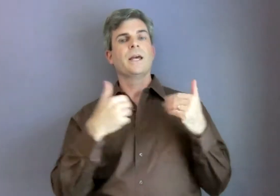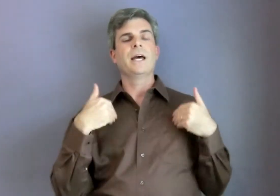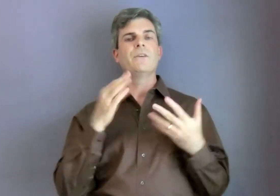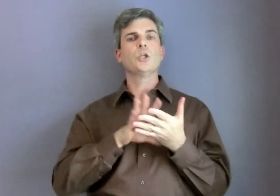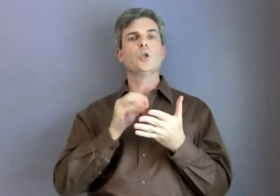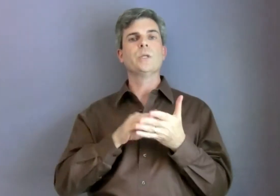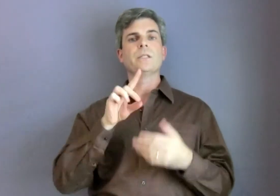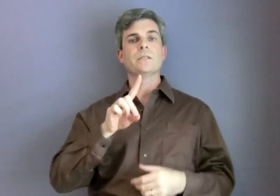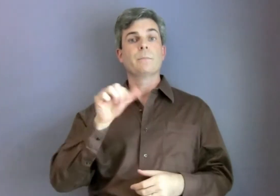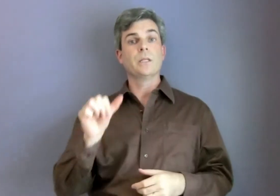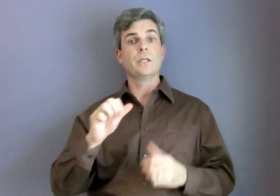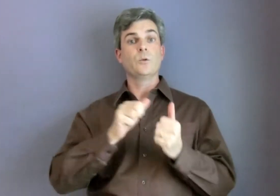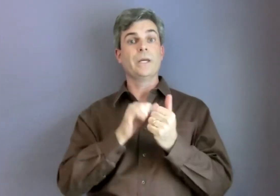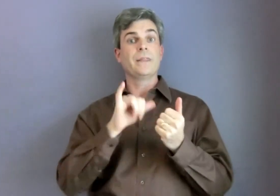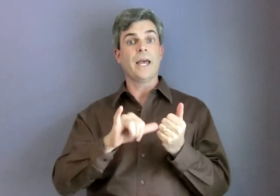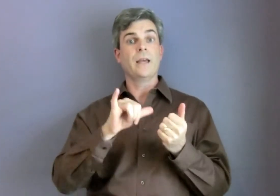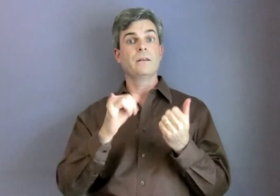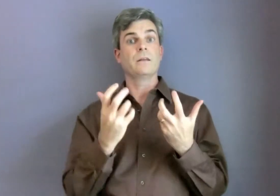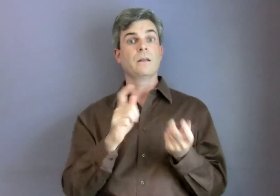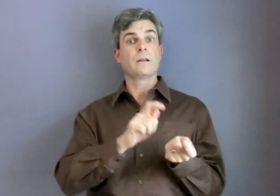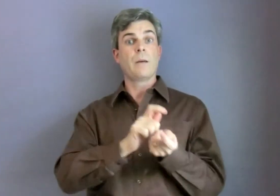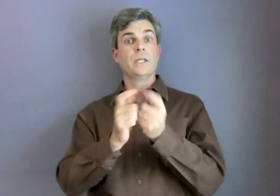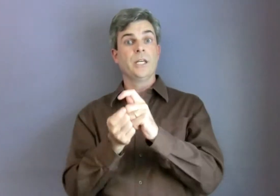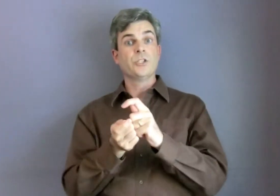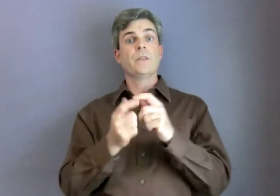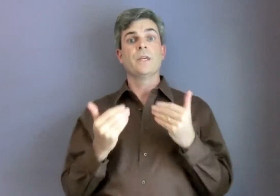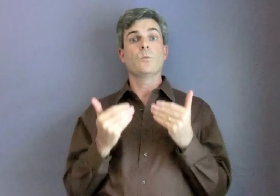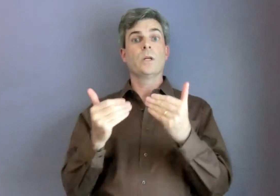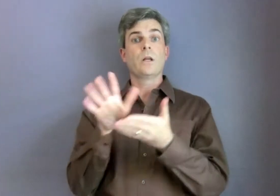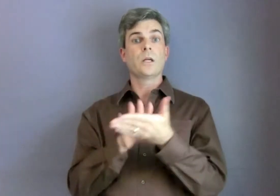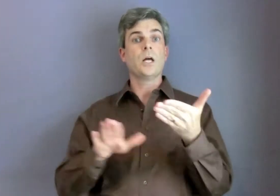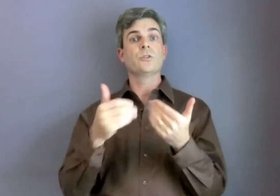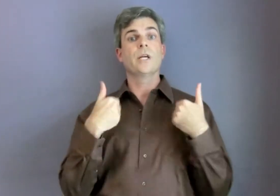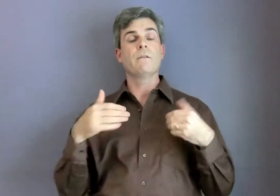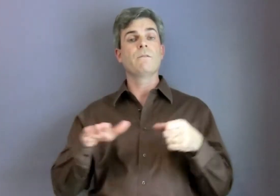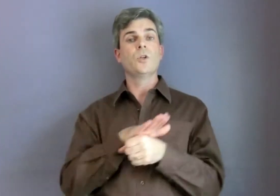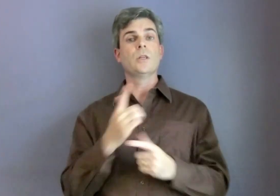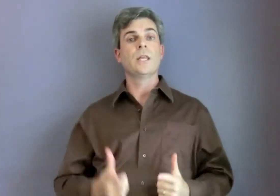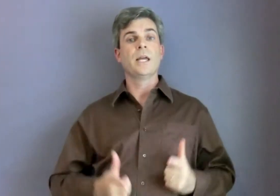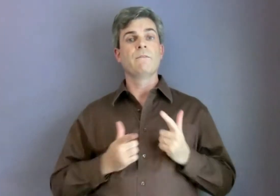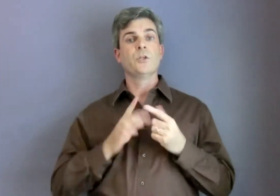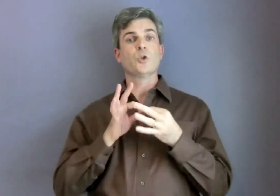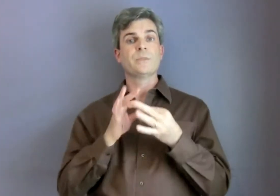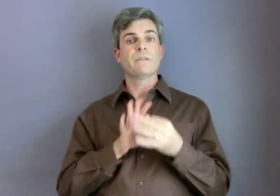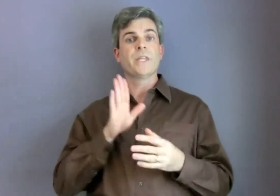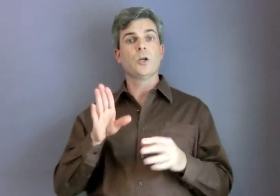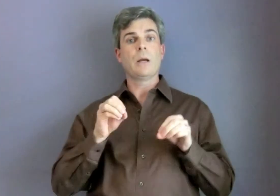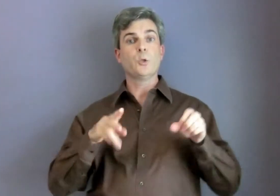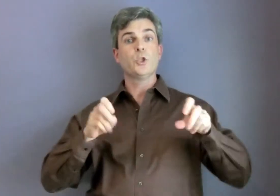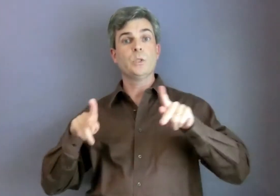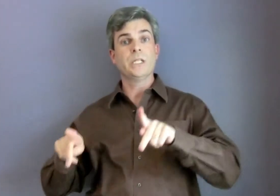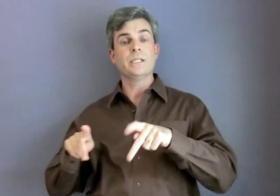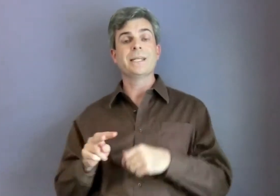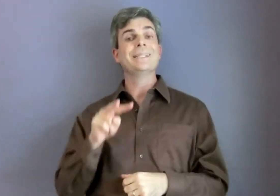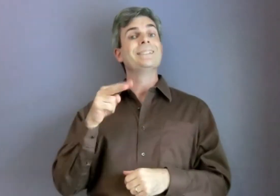they went on to college and had a full life in terms of their opportunities. Second aspect, I still had crushing migraine